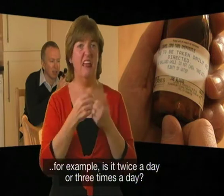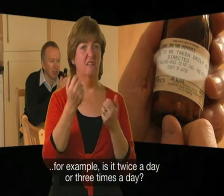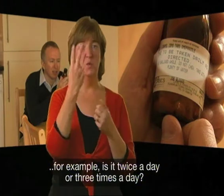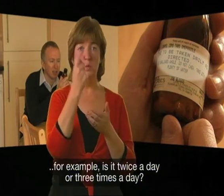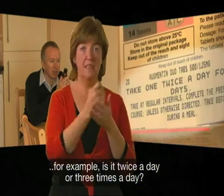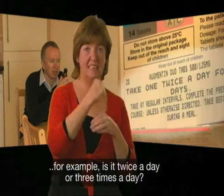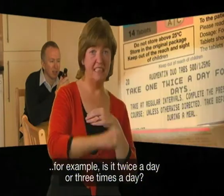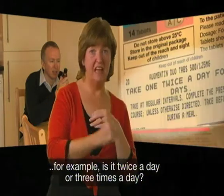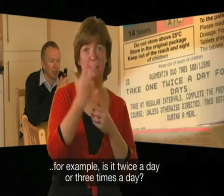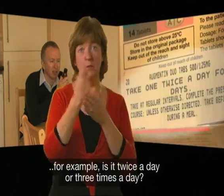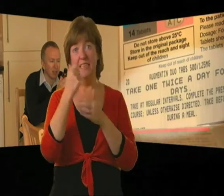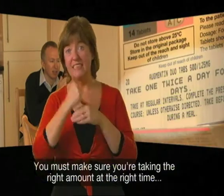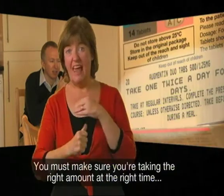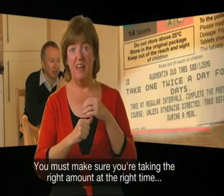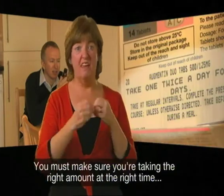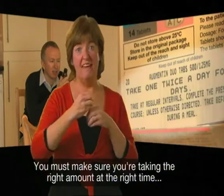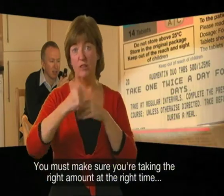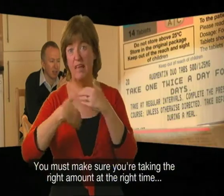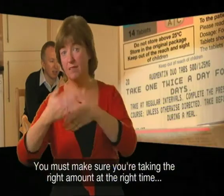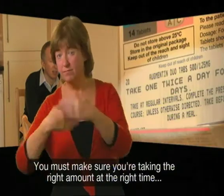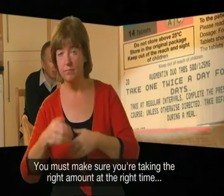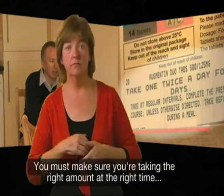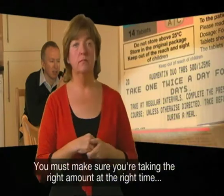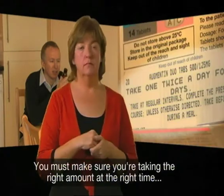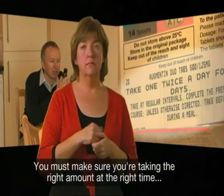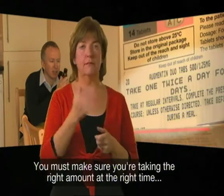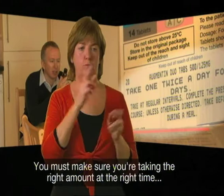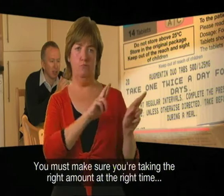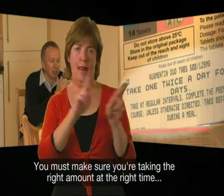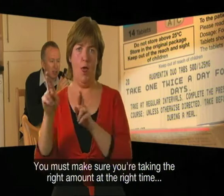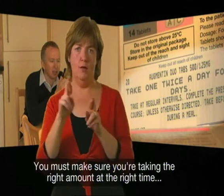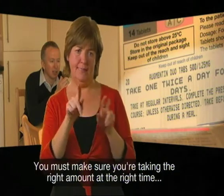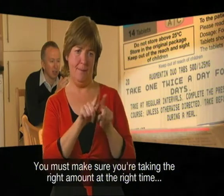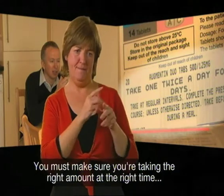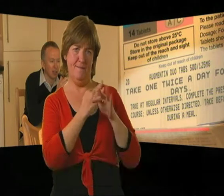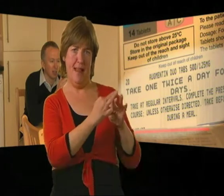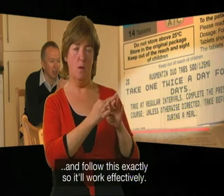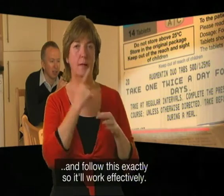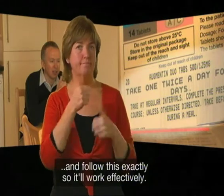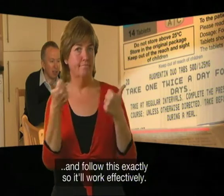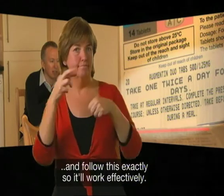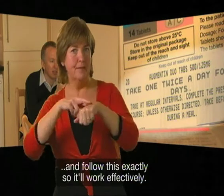three times a day? You need to make sure you're taking the right amount at the right time and follow this exactly, so it'll work